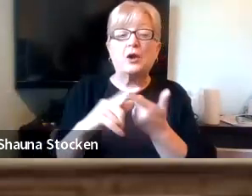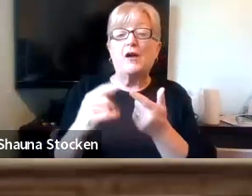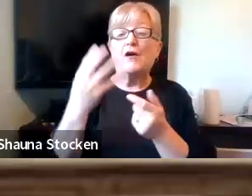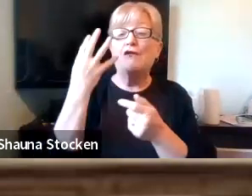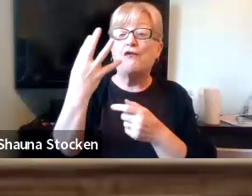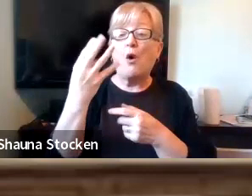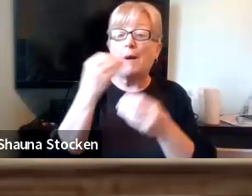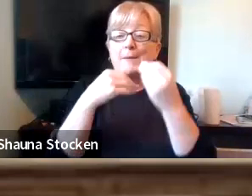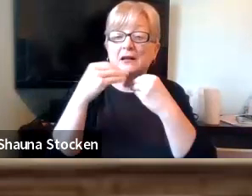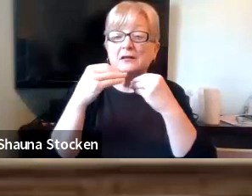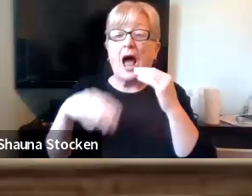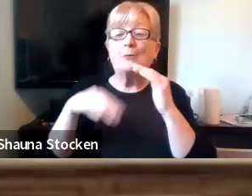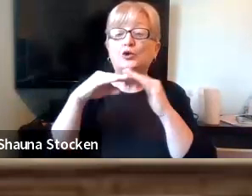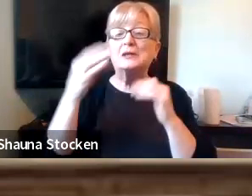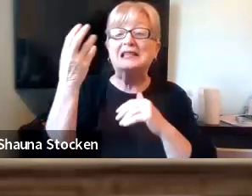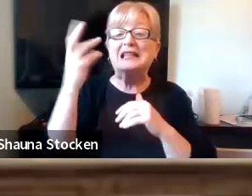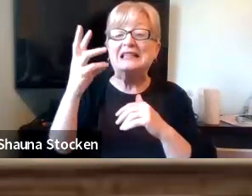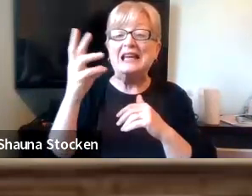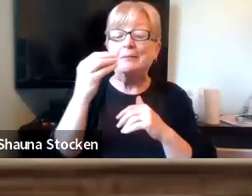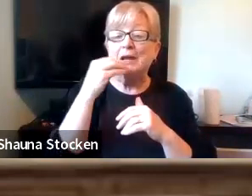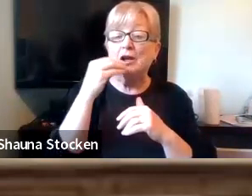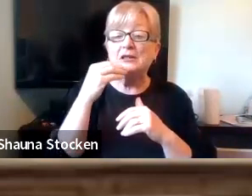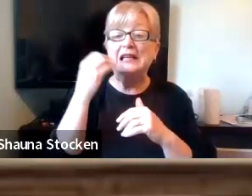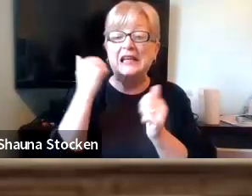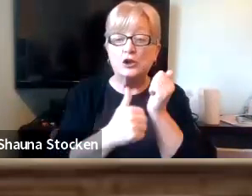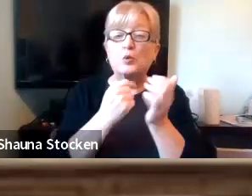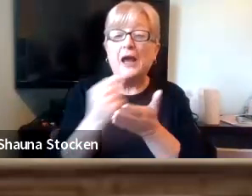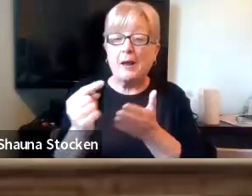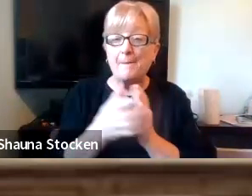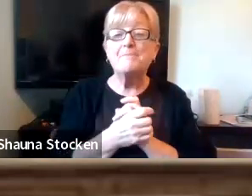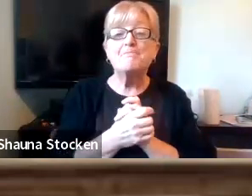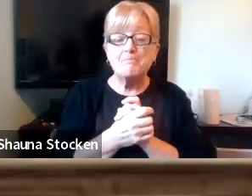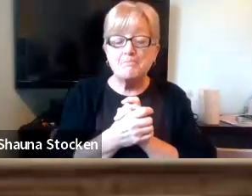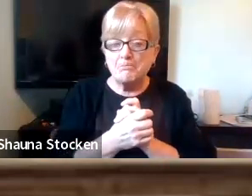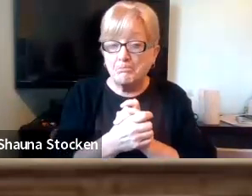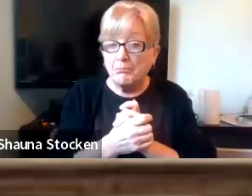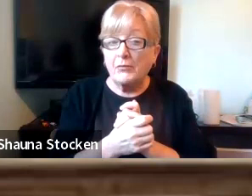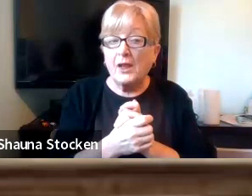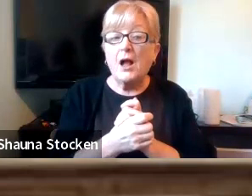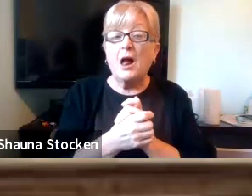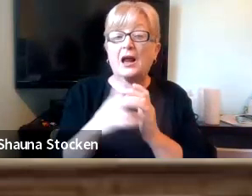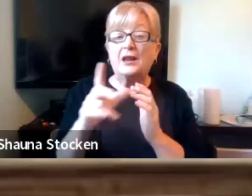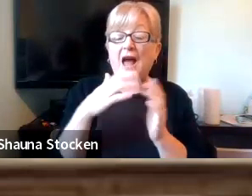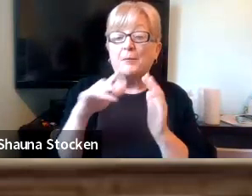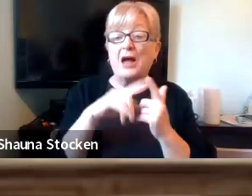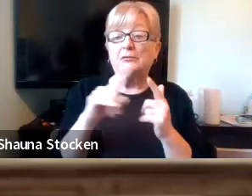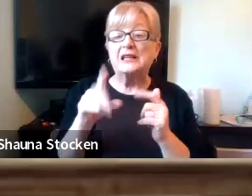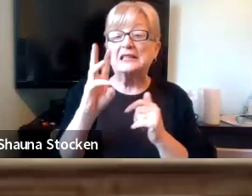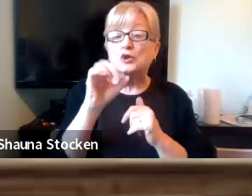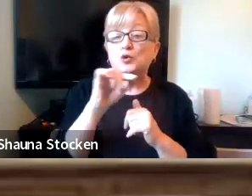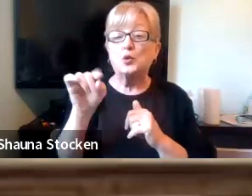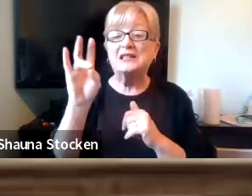to 16 meals if you want. Keeping in mind that the meals do usually have about a 6 to 7